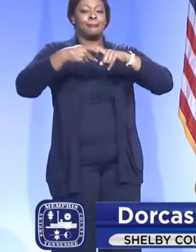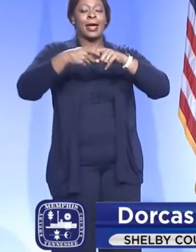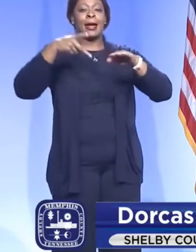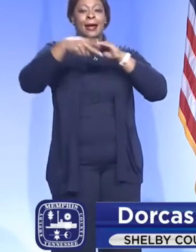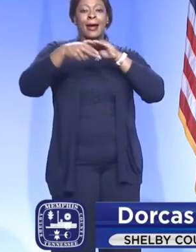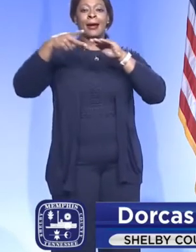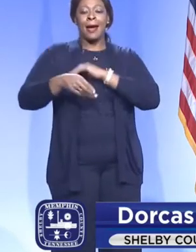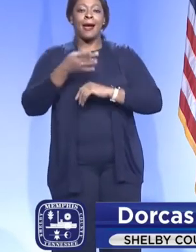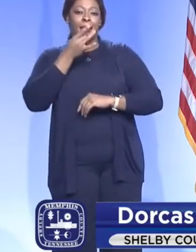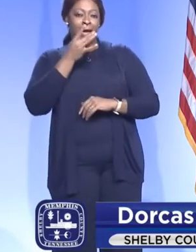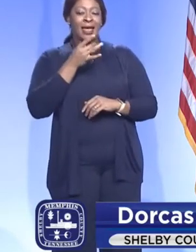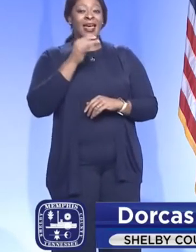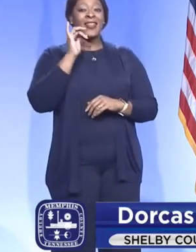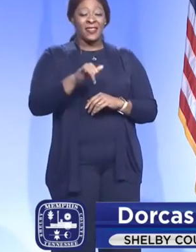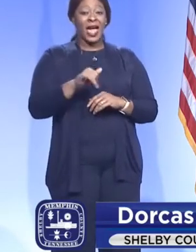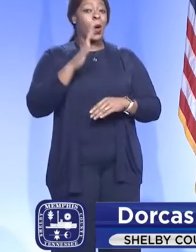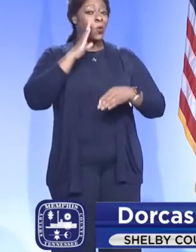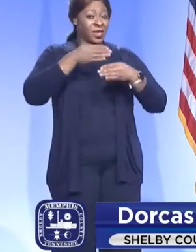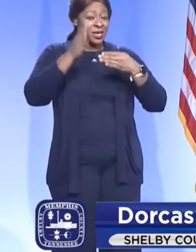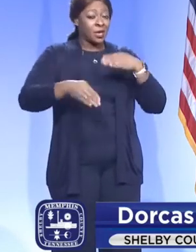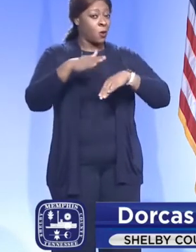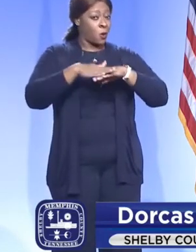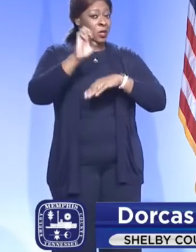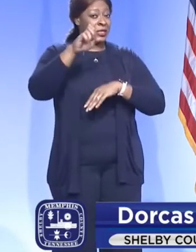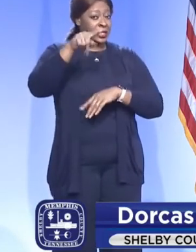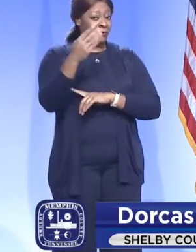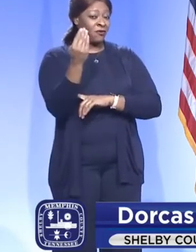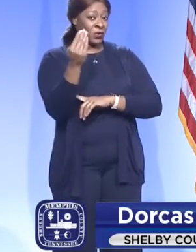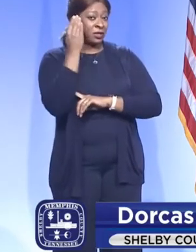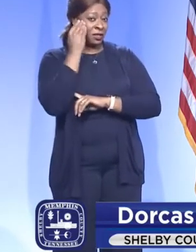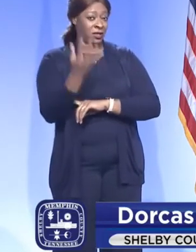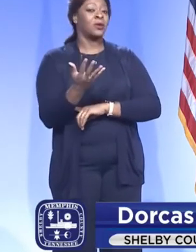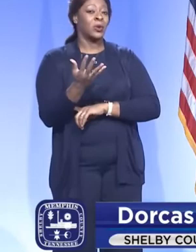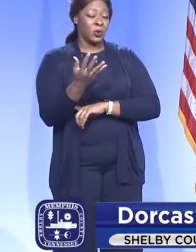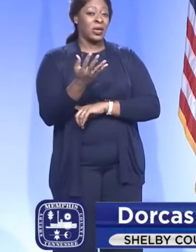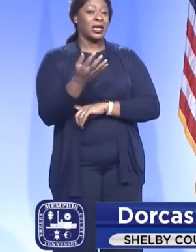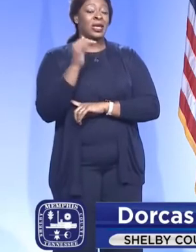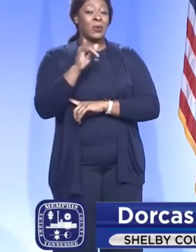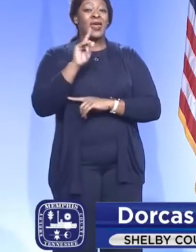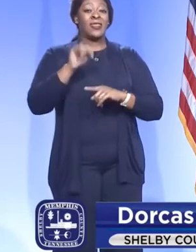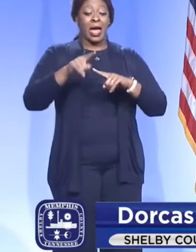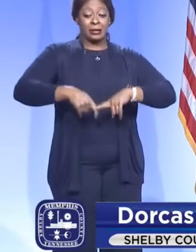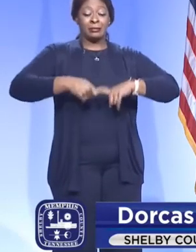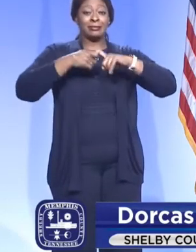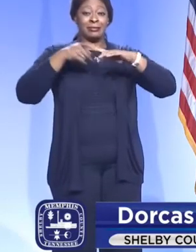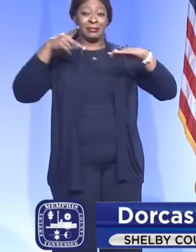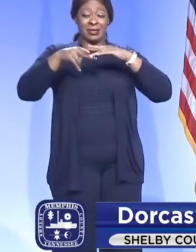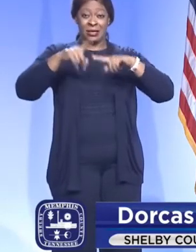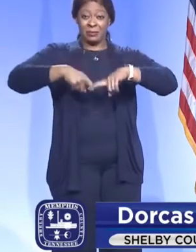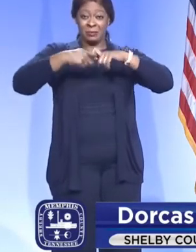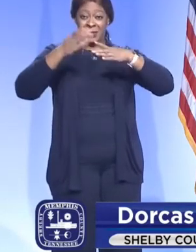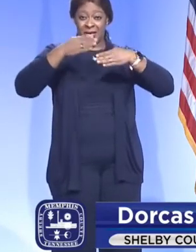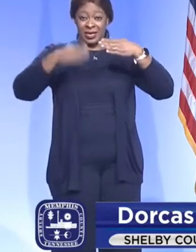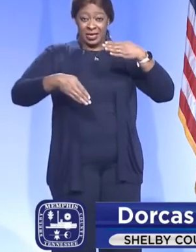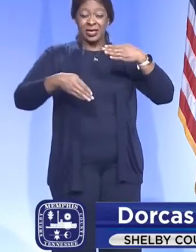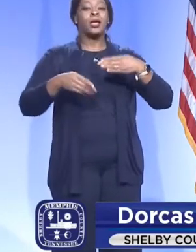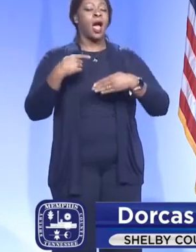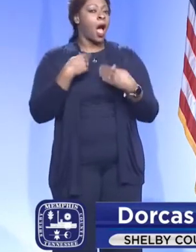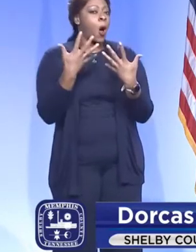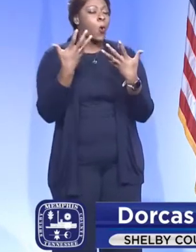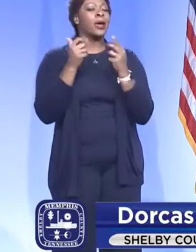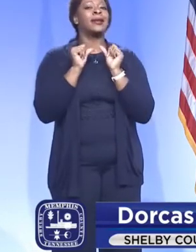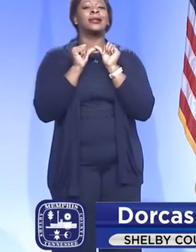assistance. We have worked hard with MLGW to address these issues. MLGW has worked